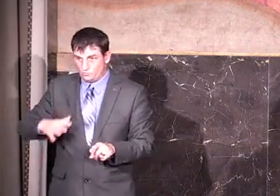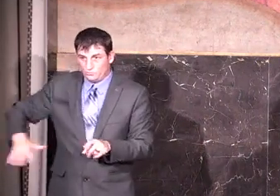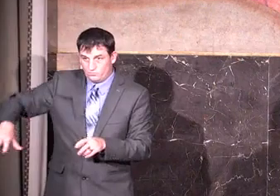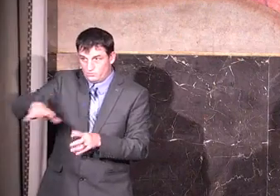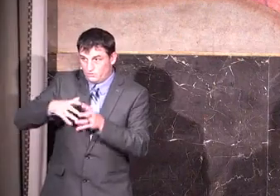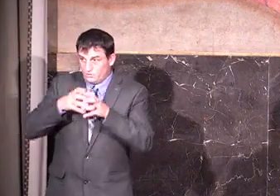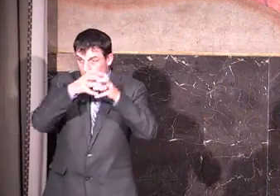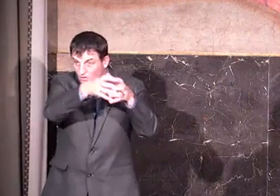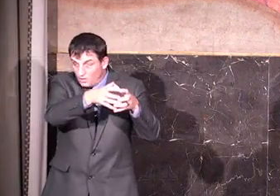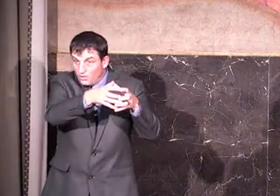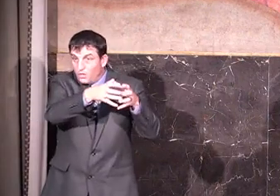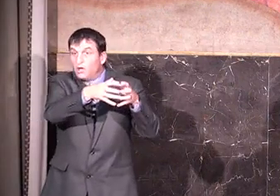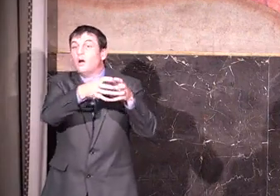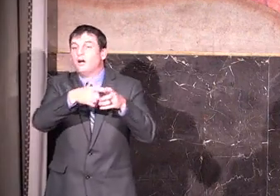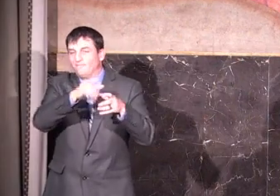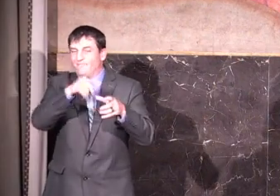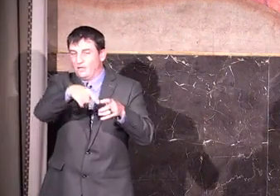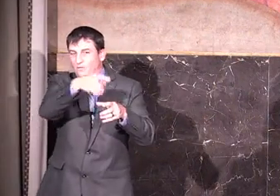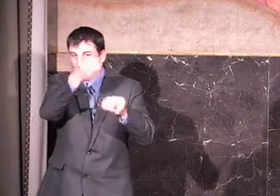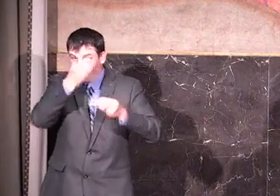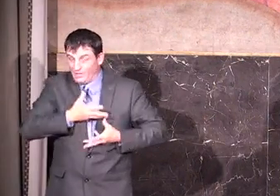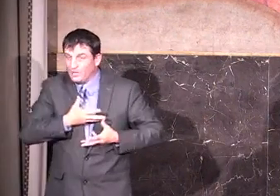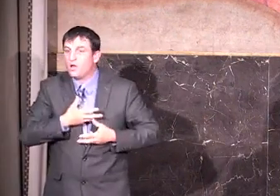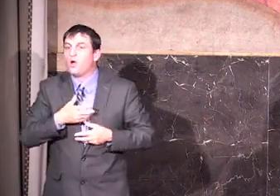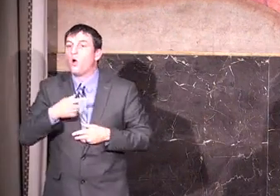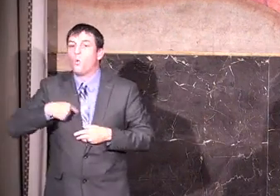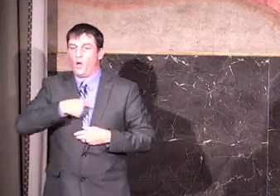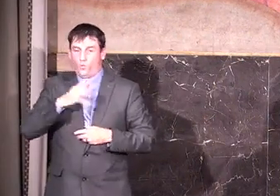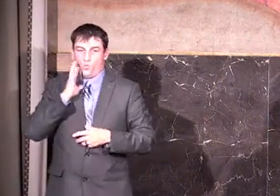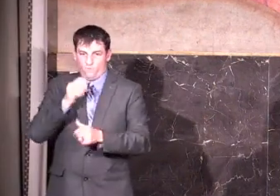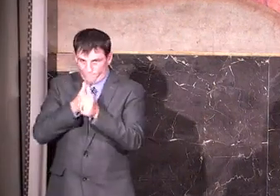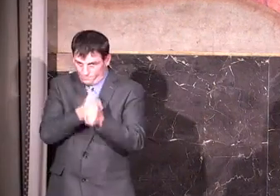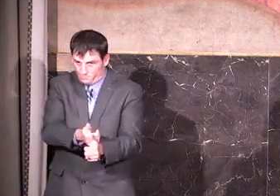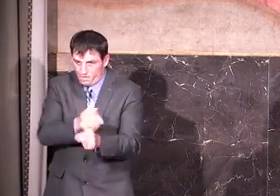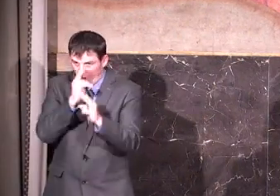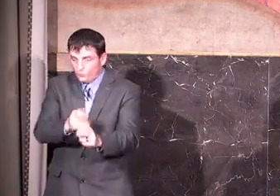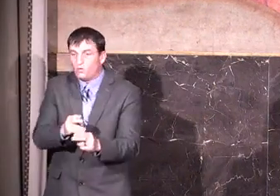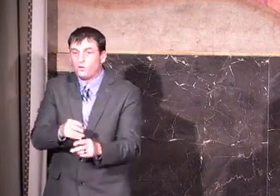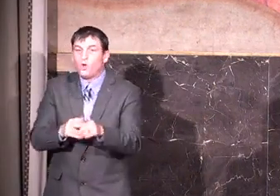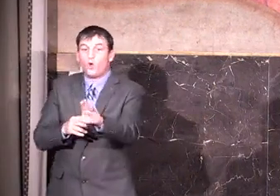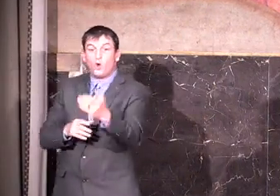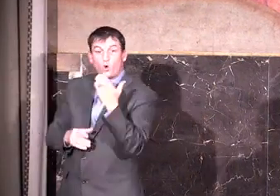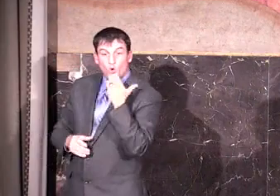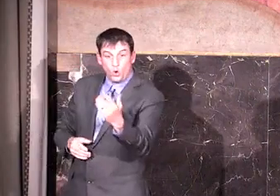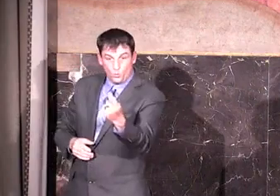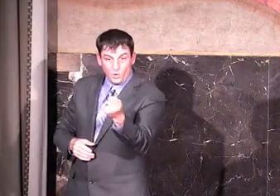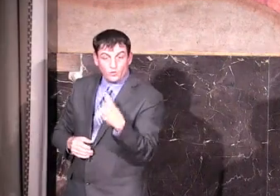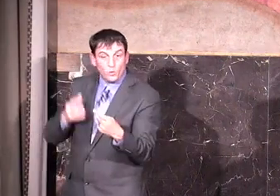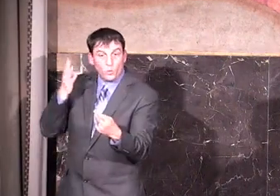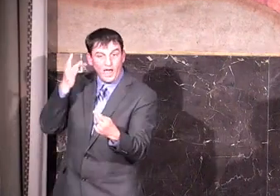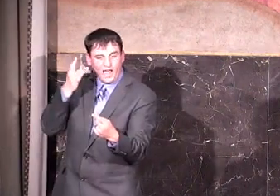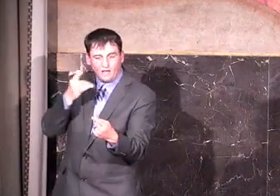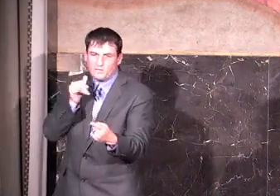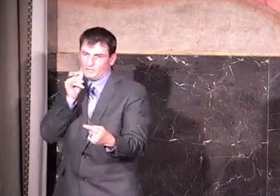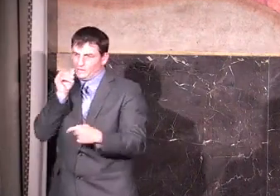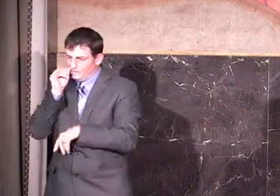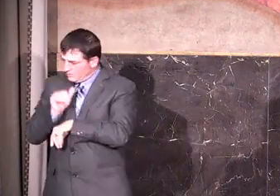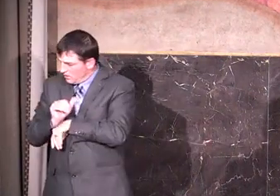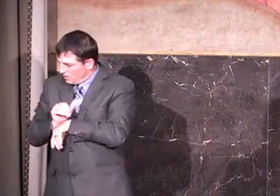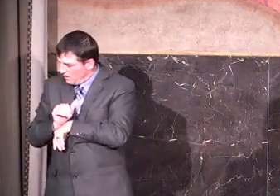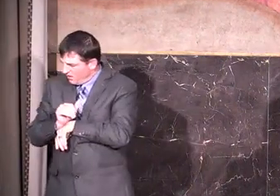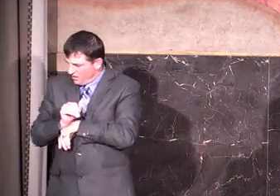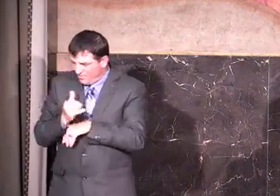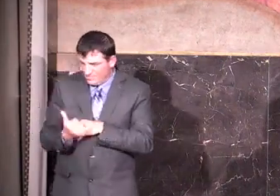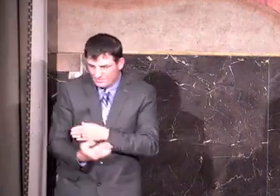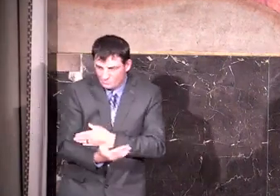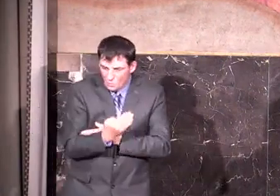without exception. We're going to honor that. One of the reasons your question is so good is it was either last night or this morning, I